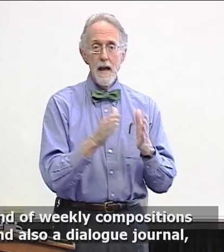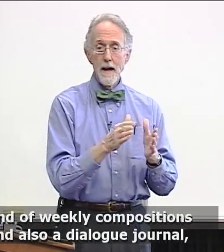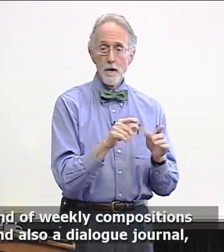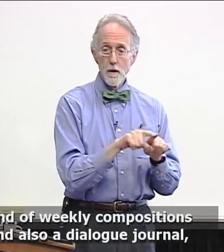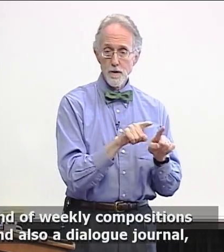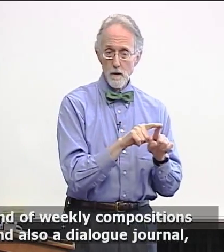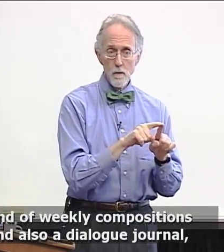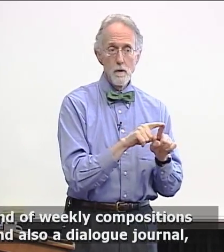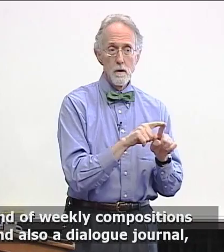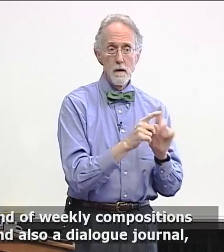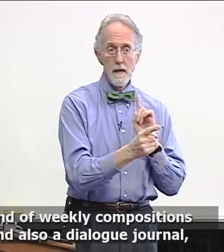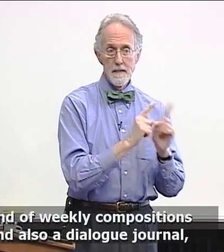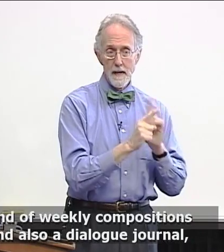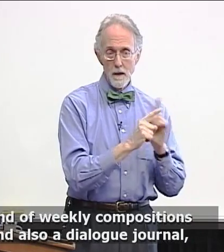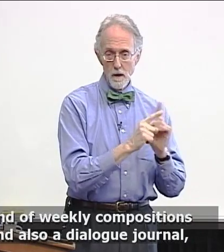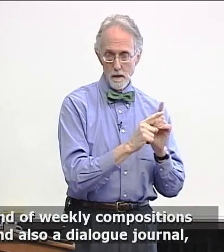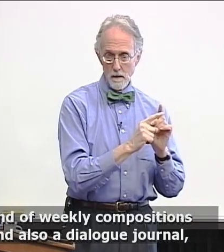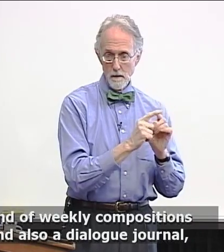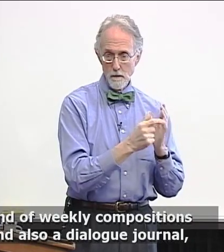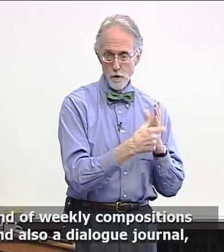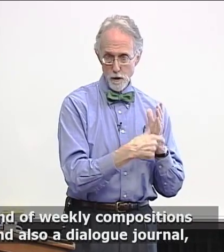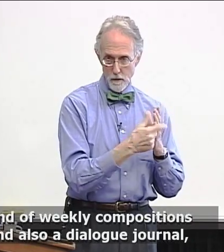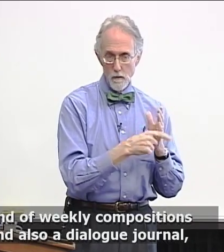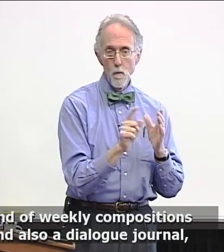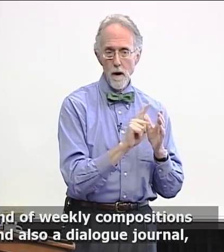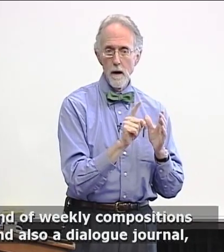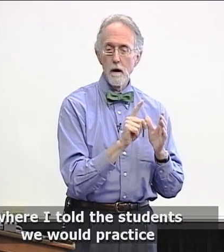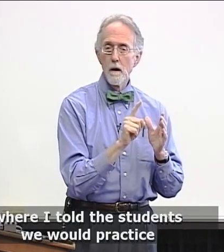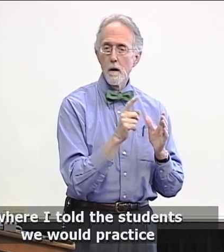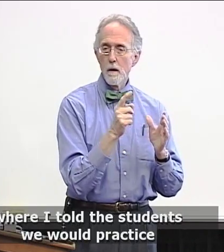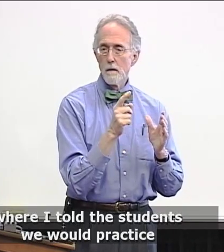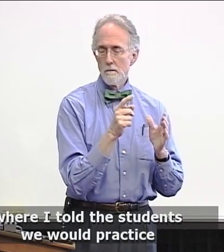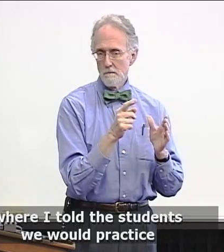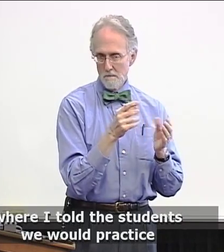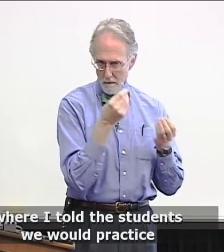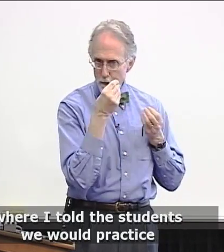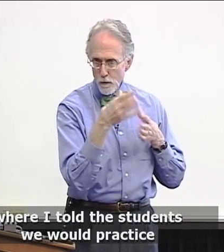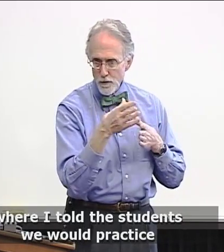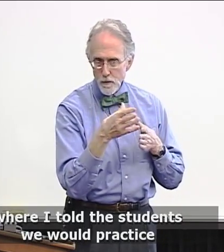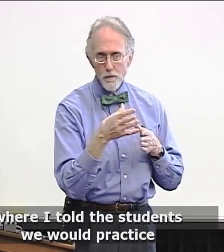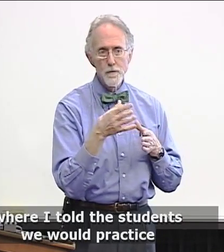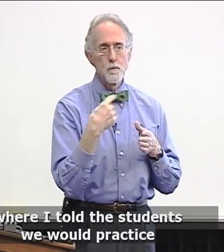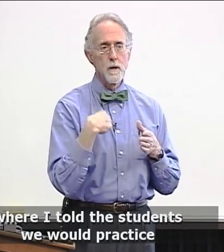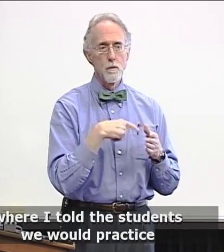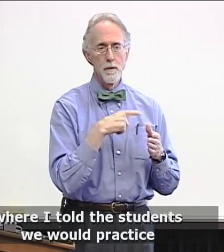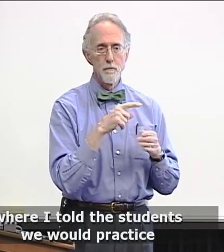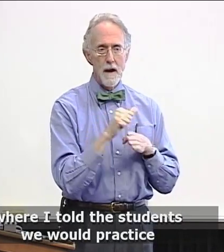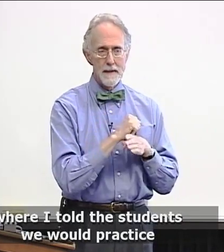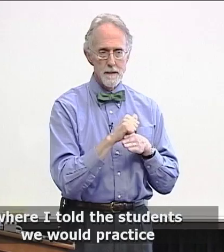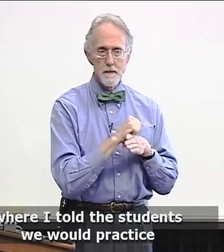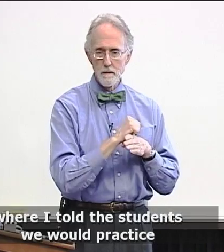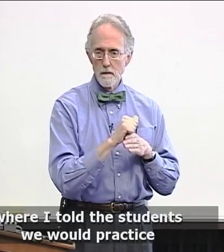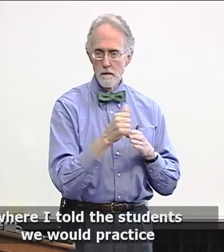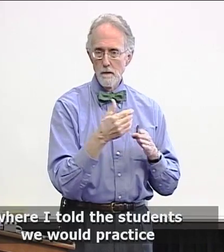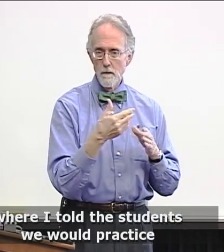and also a dialogue journal where I told the students we would practice the